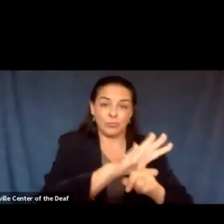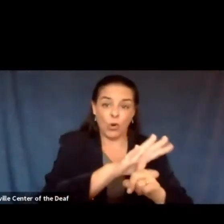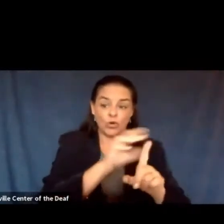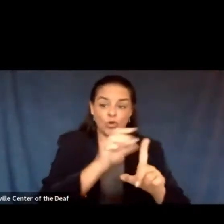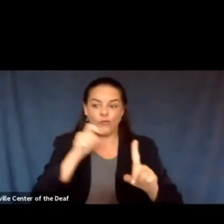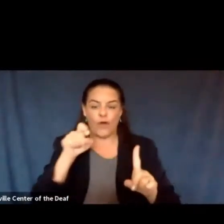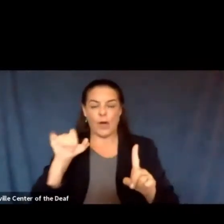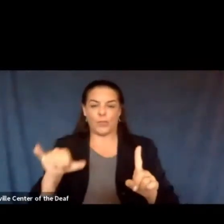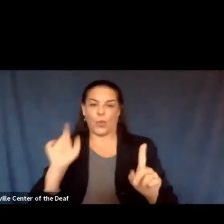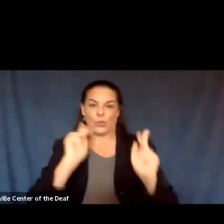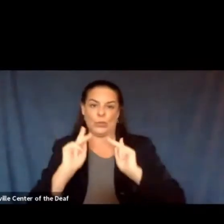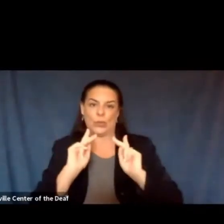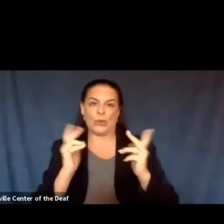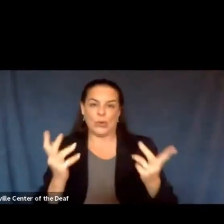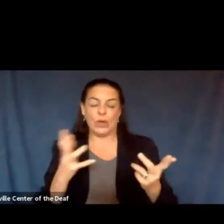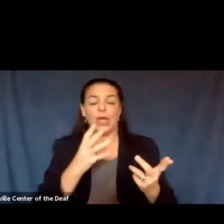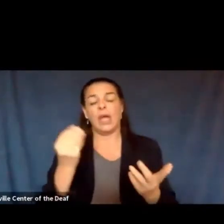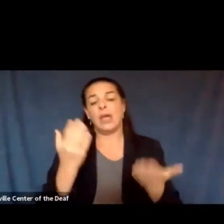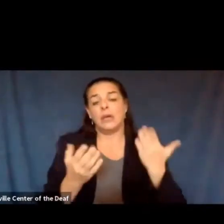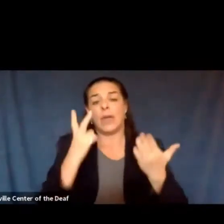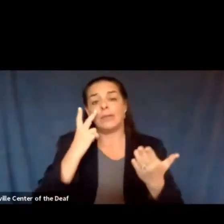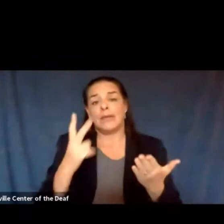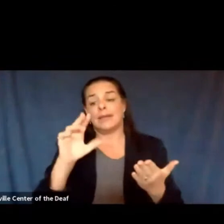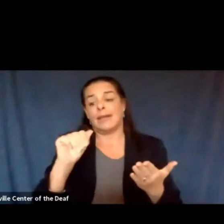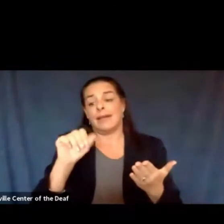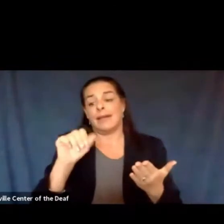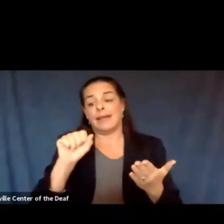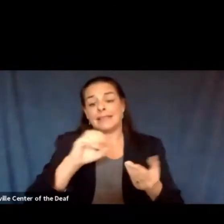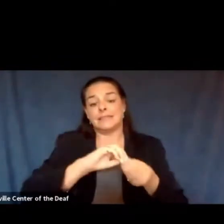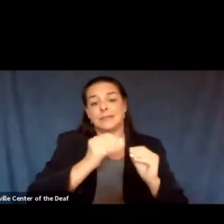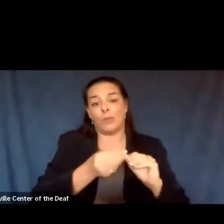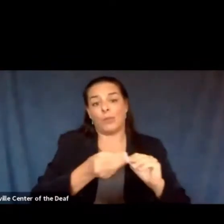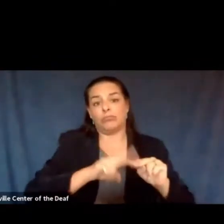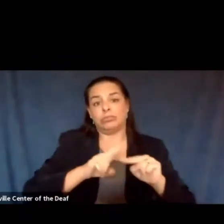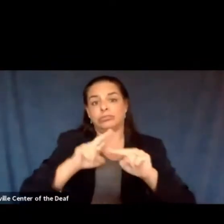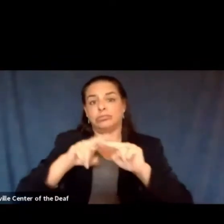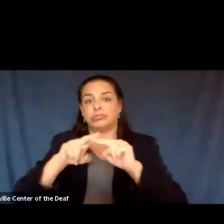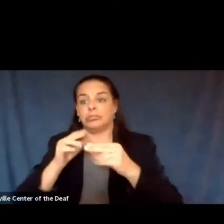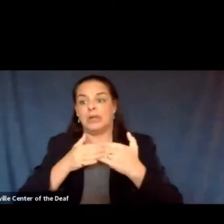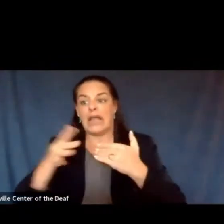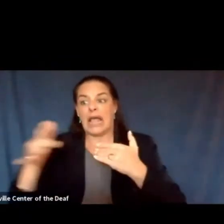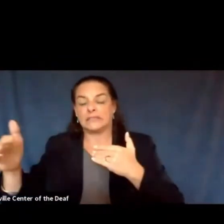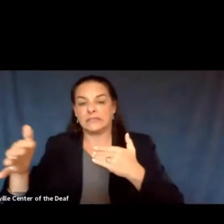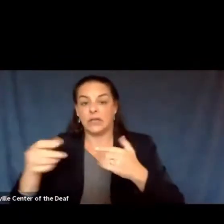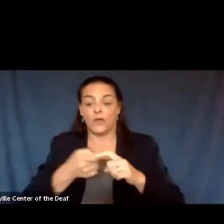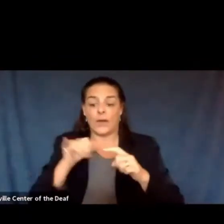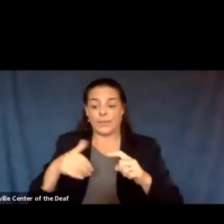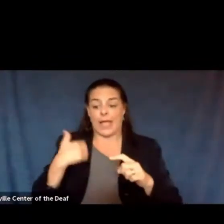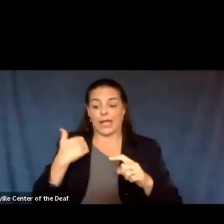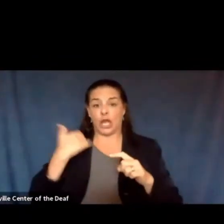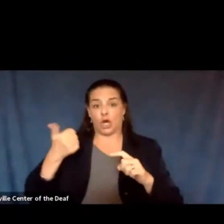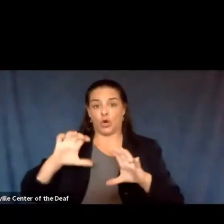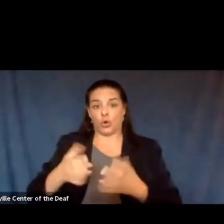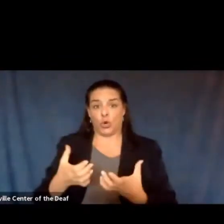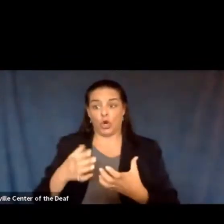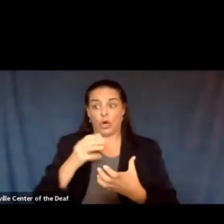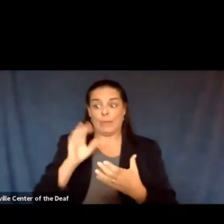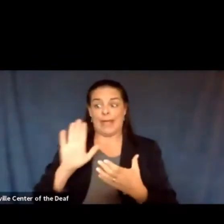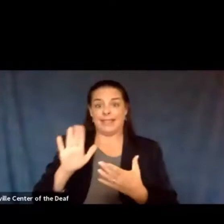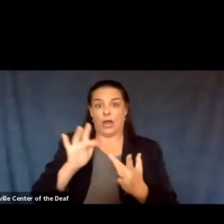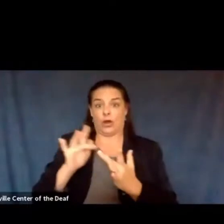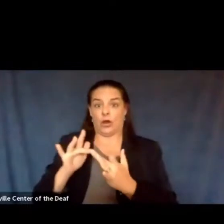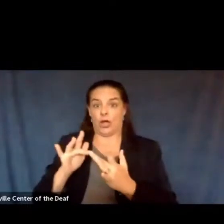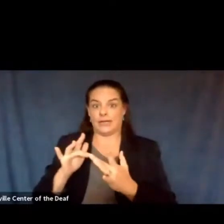and we may see cases trending up over the coming weeks from this younger demographic in their contacts in